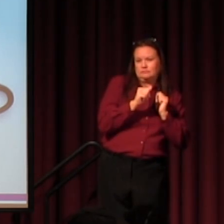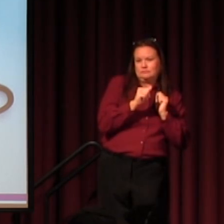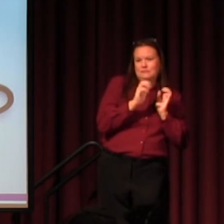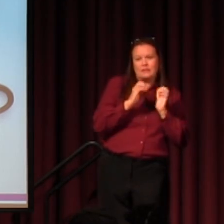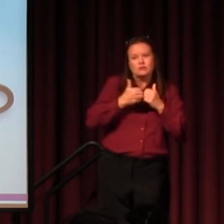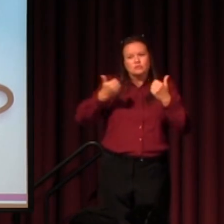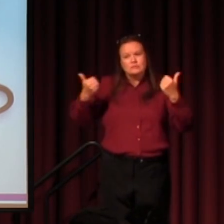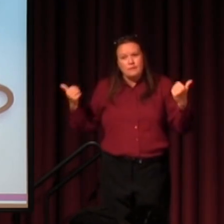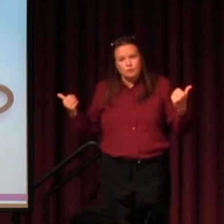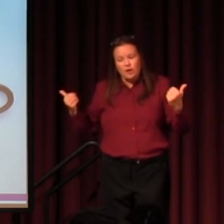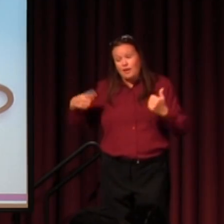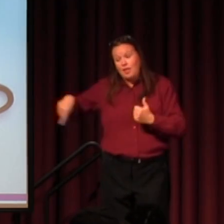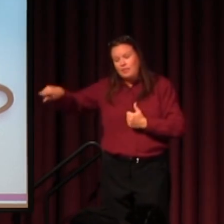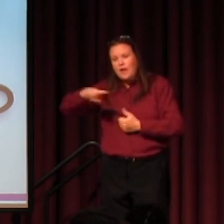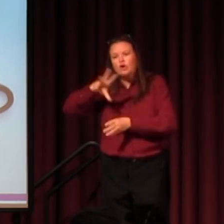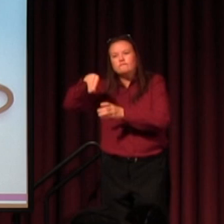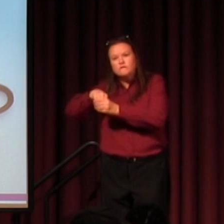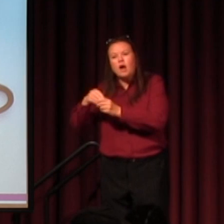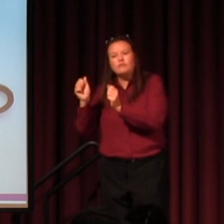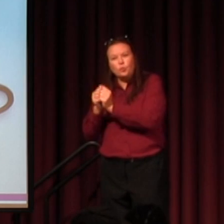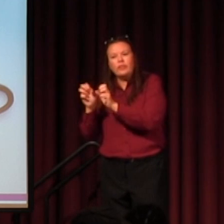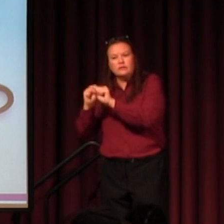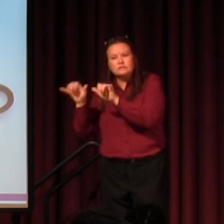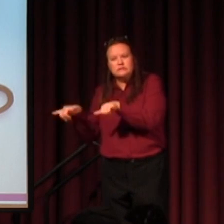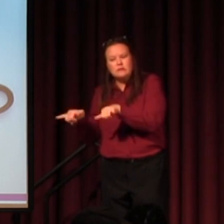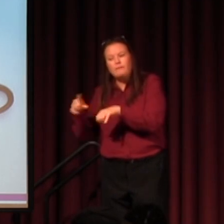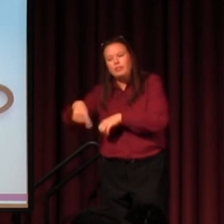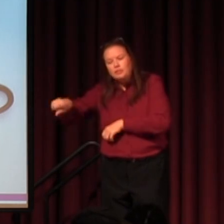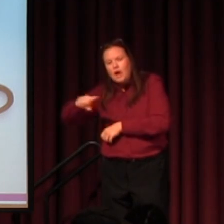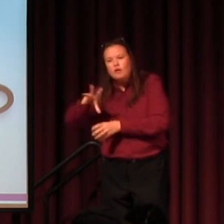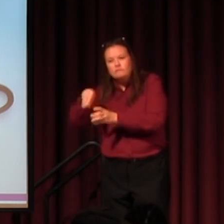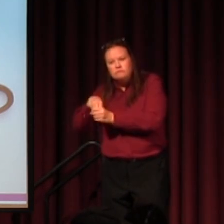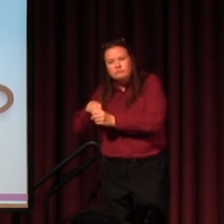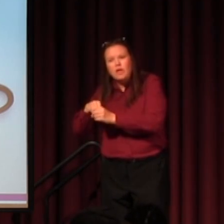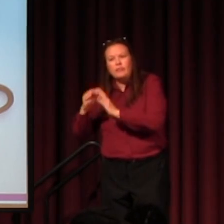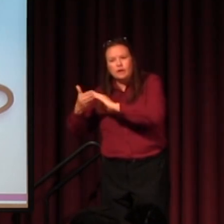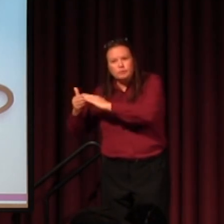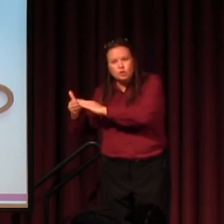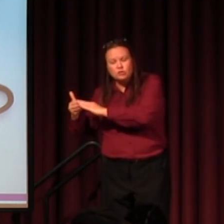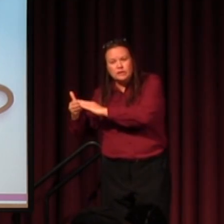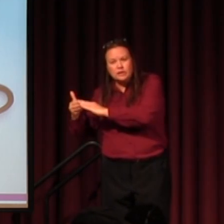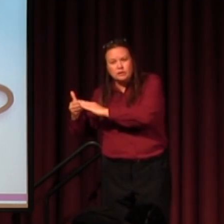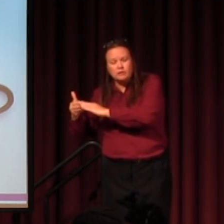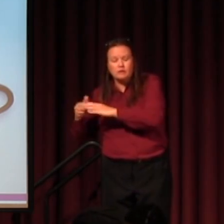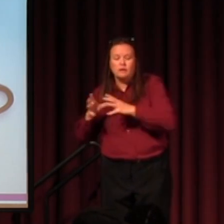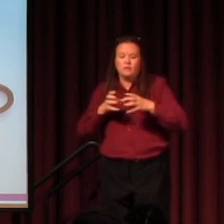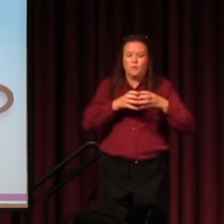Here's the thing. Left-hand people die at a higher rate